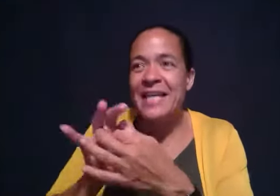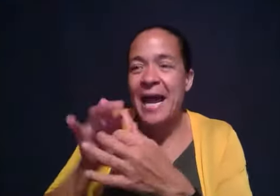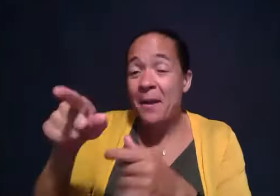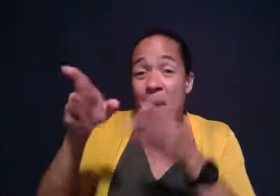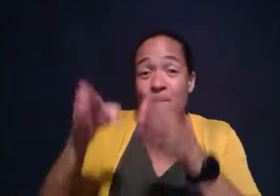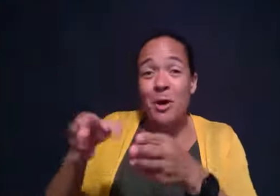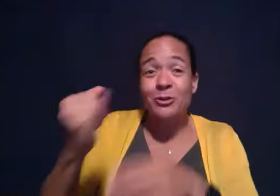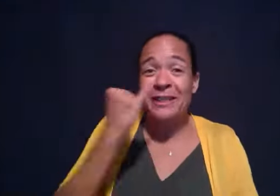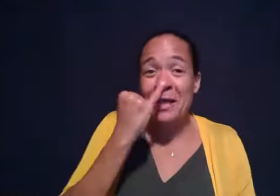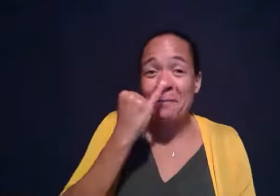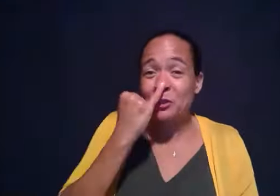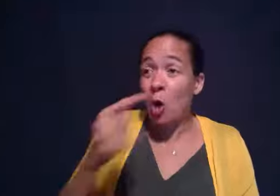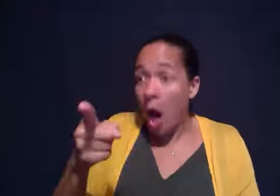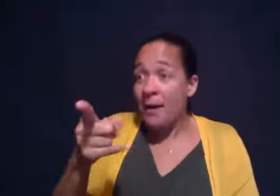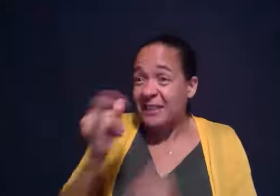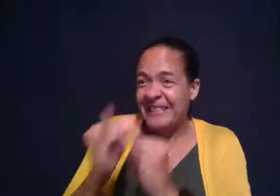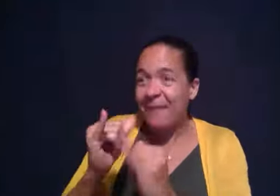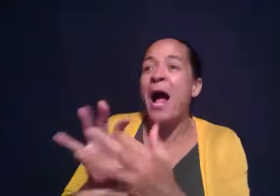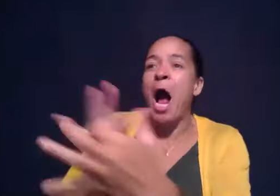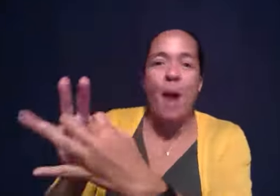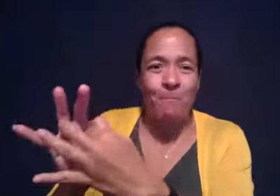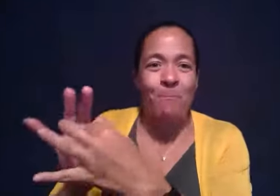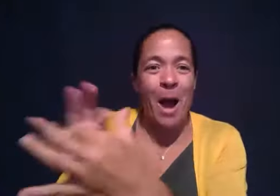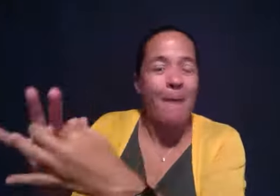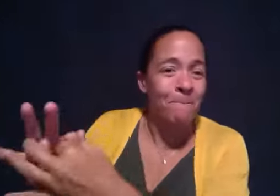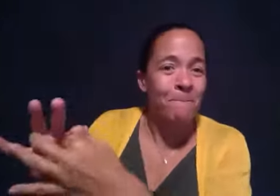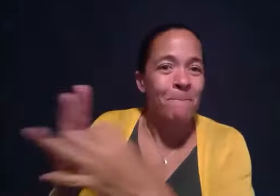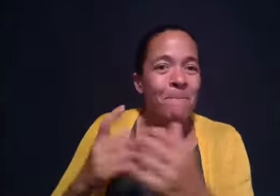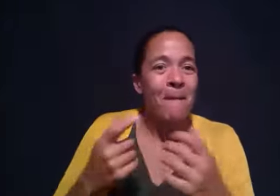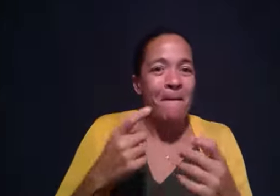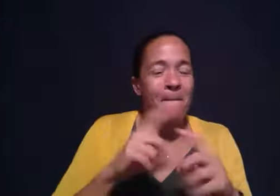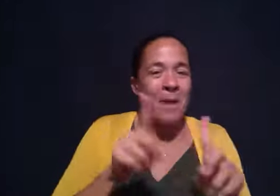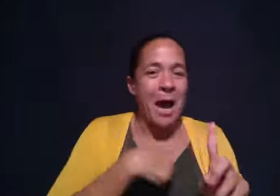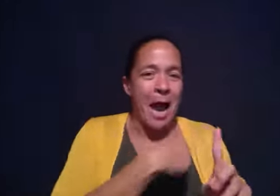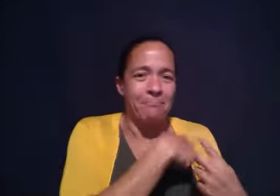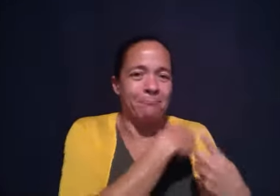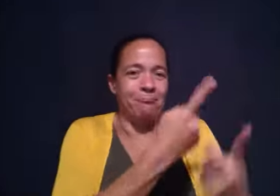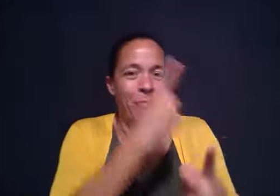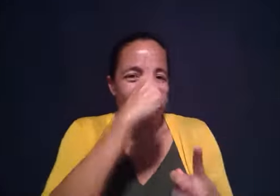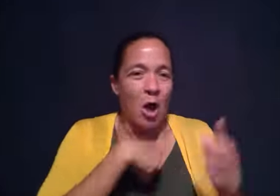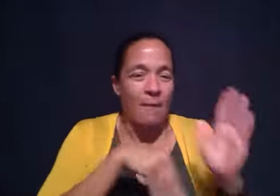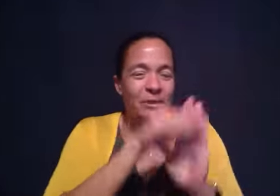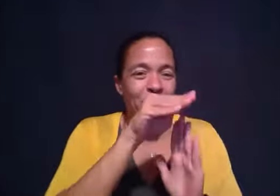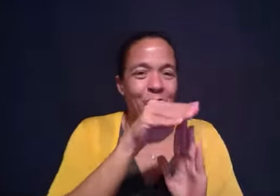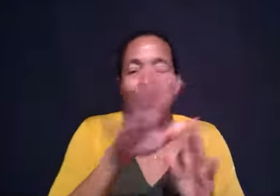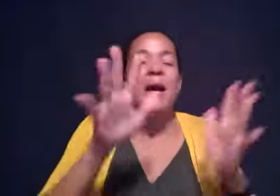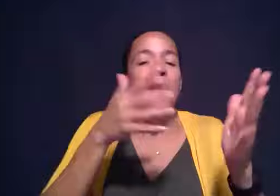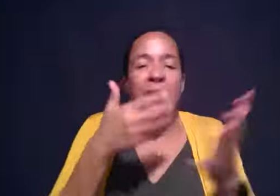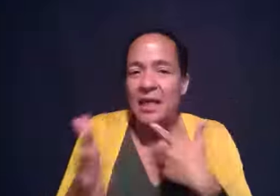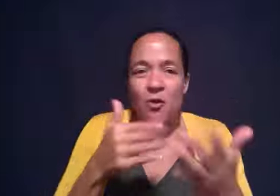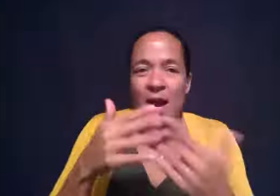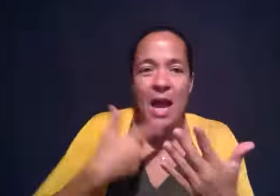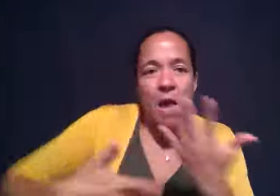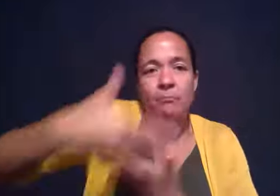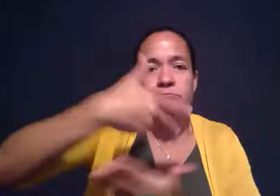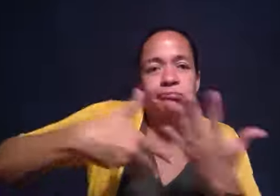my people. And so I was running around with these nerds. They were going to the community college and singing in the pop